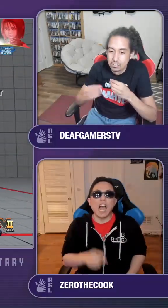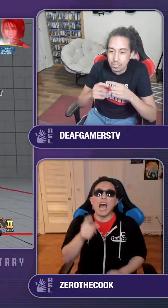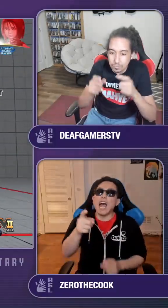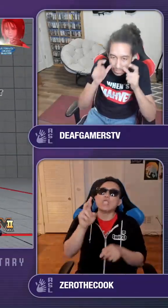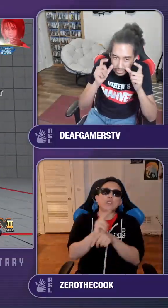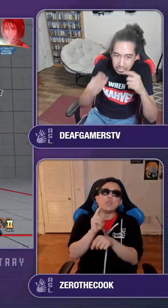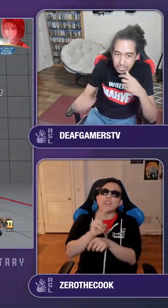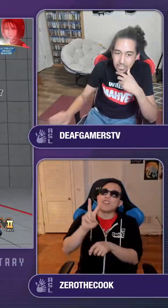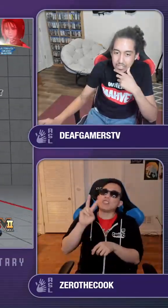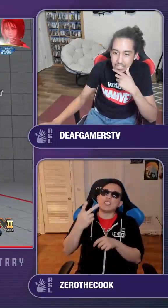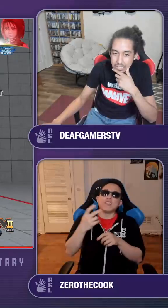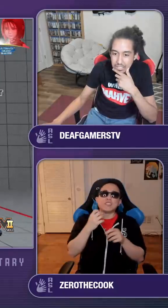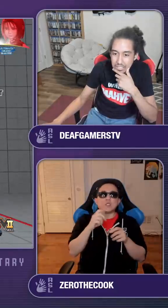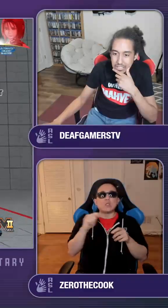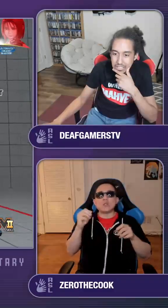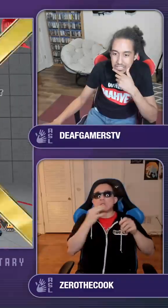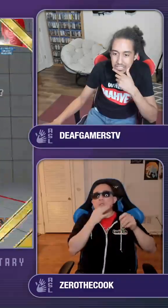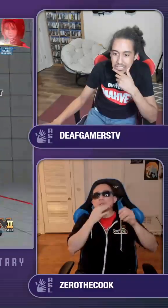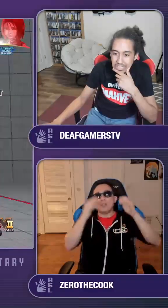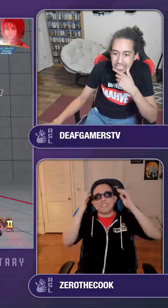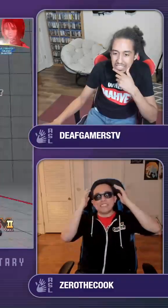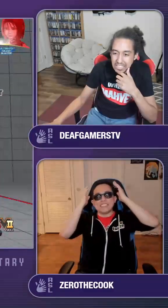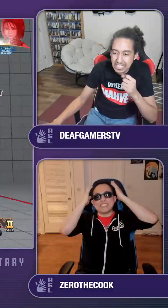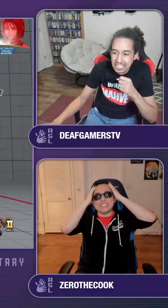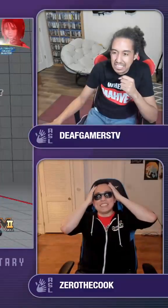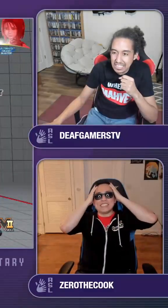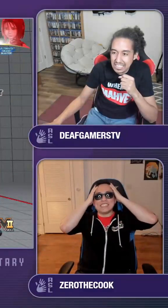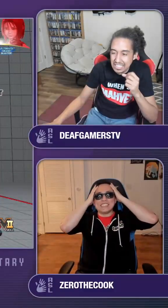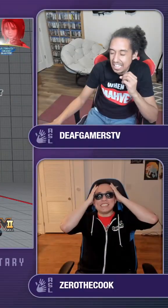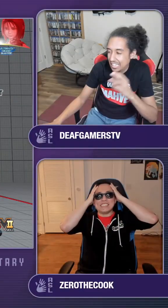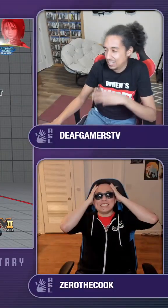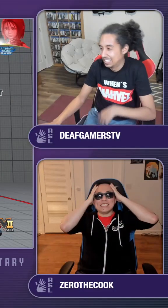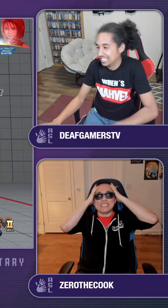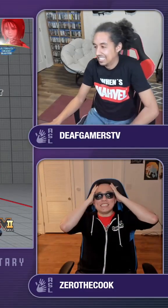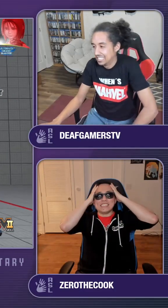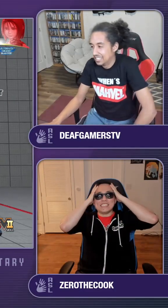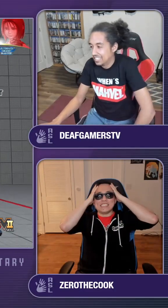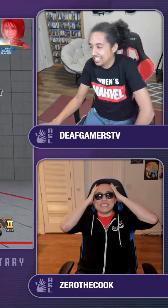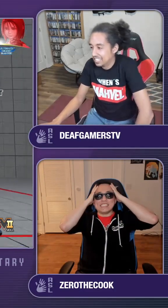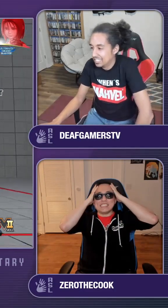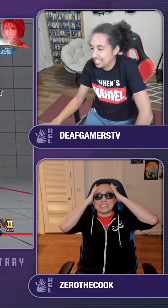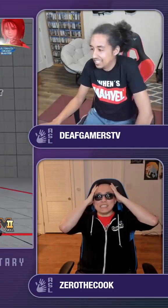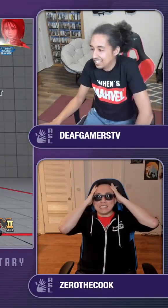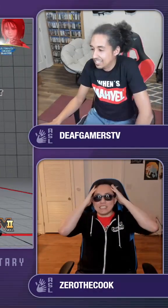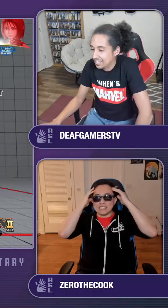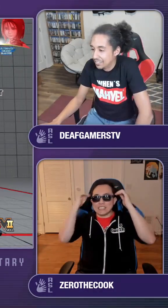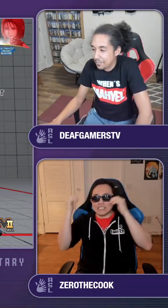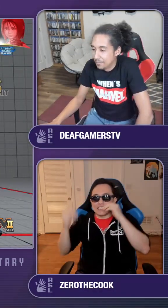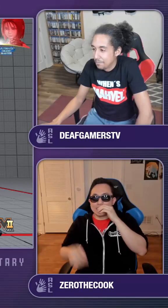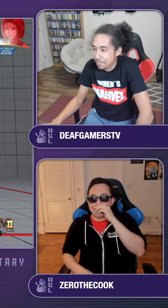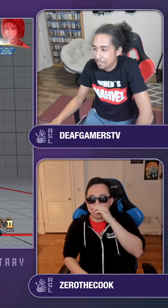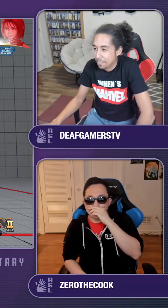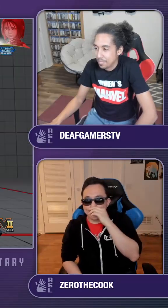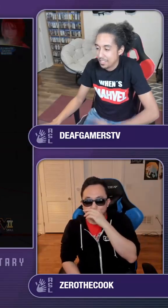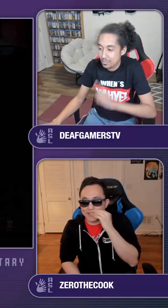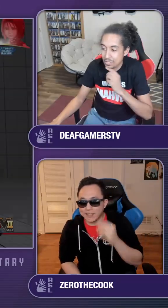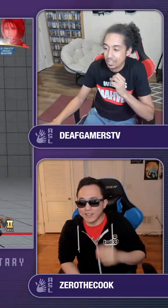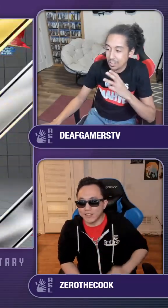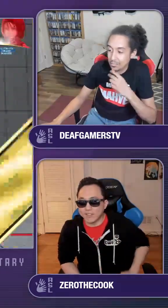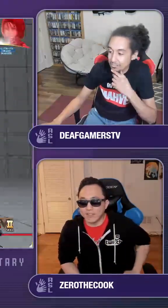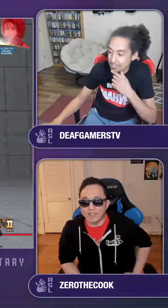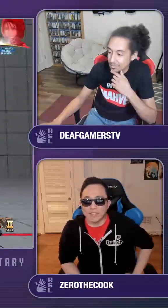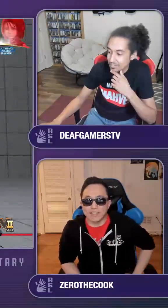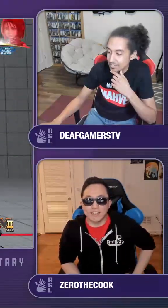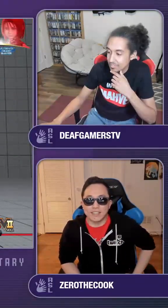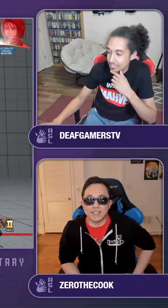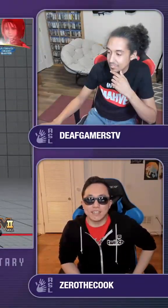The mask is gone now too after the reversal, and this is going to be an easy situation for Jazdero moving into match point with full